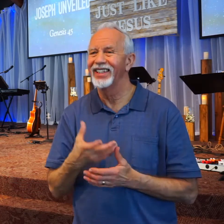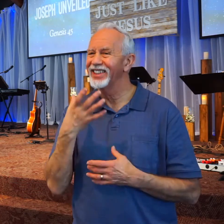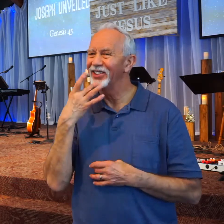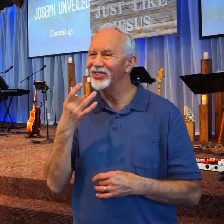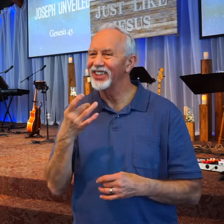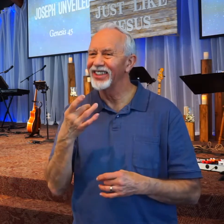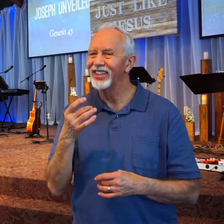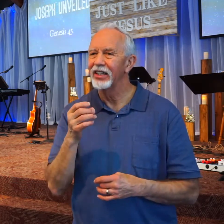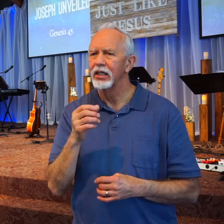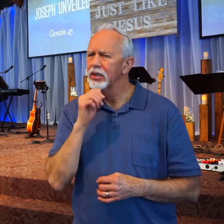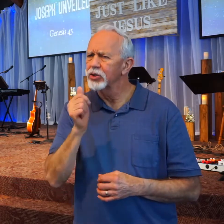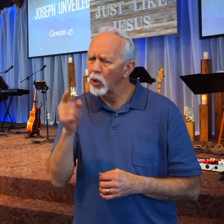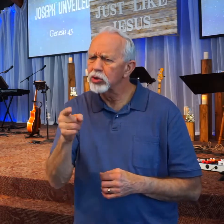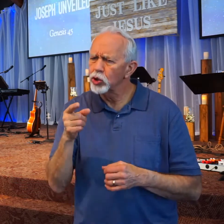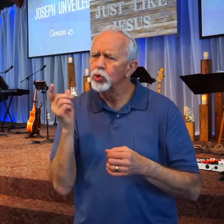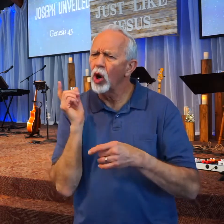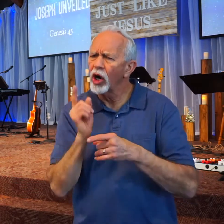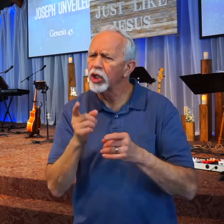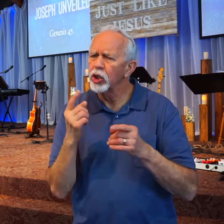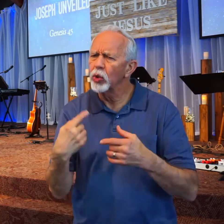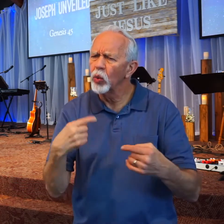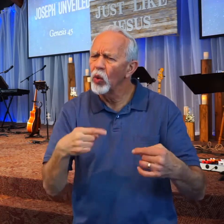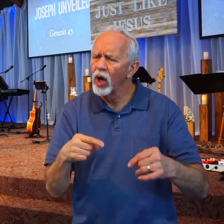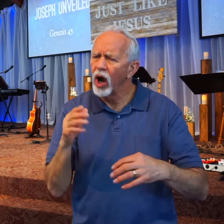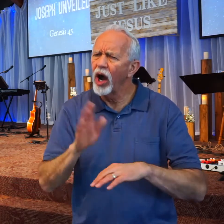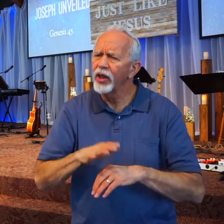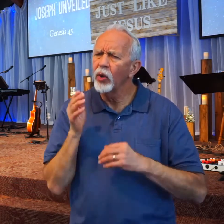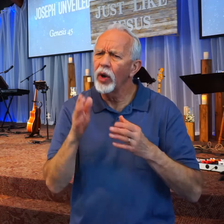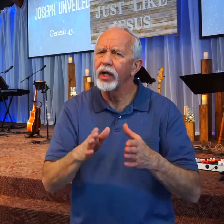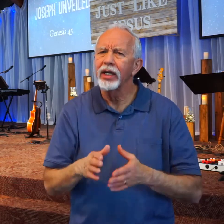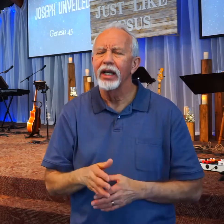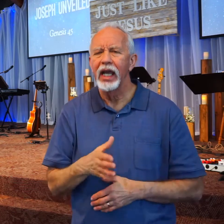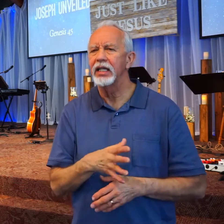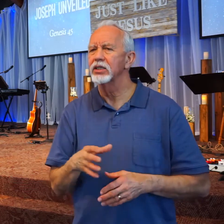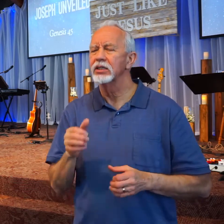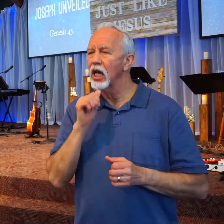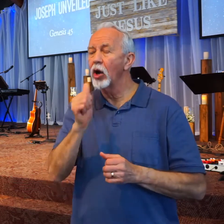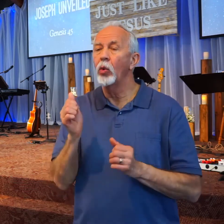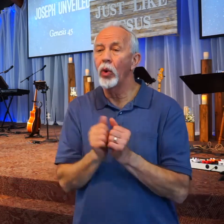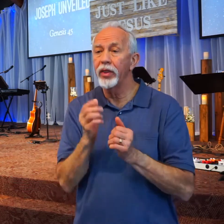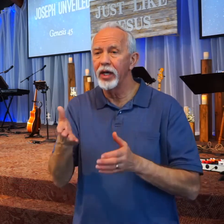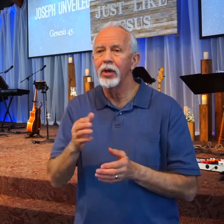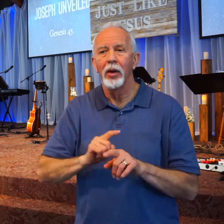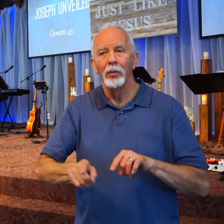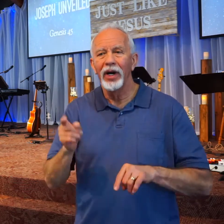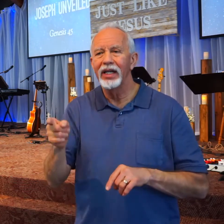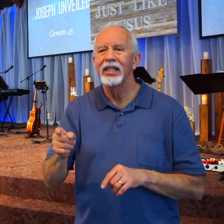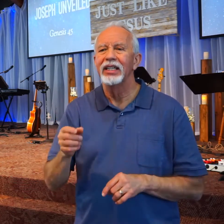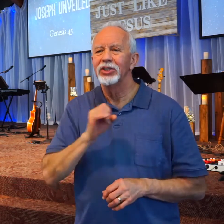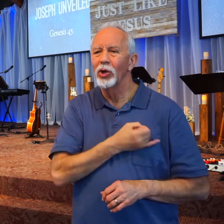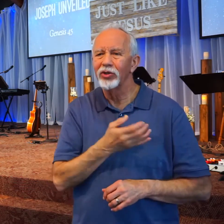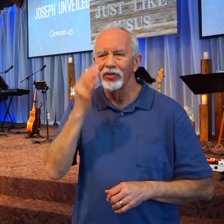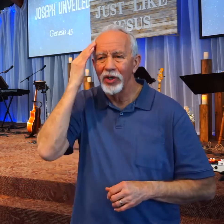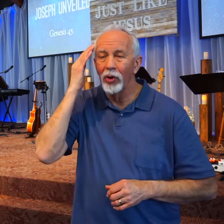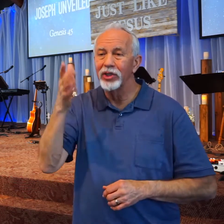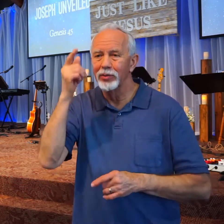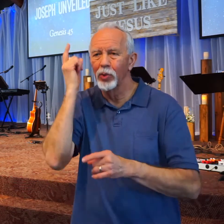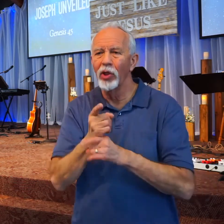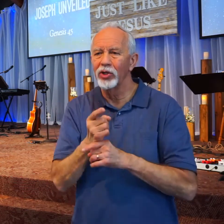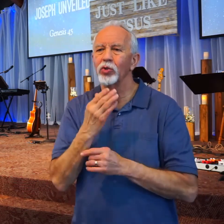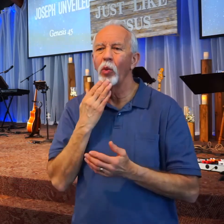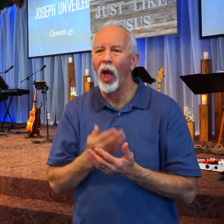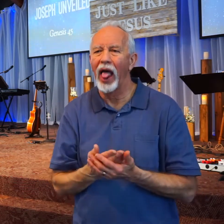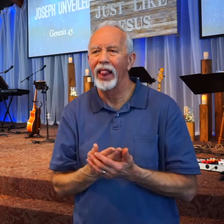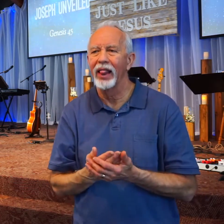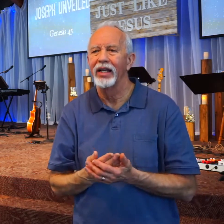interesting? Don't you argue on the way? He has been away from them all this time, and yet he still knows them well, doesn't he? And